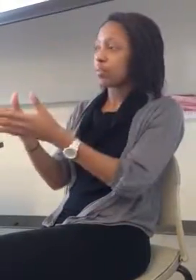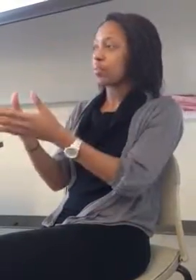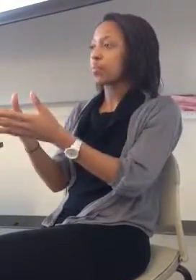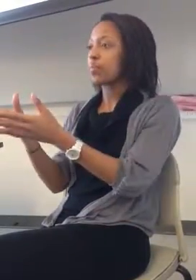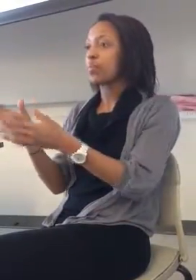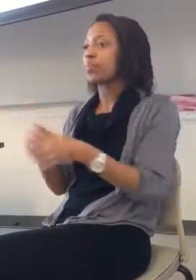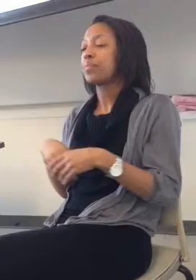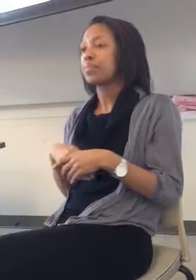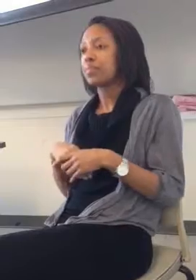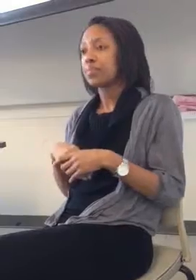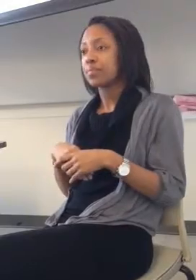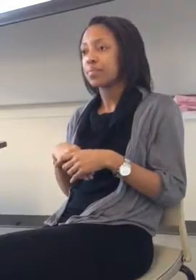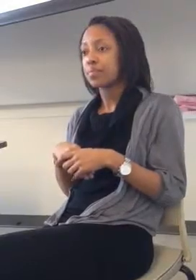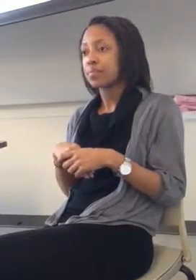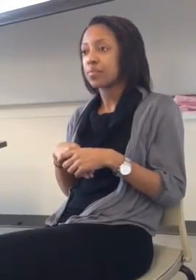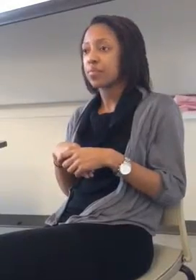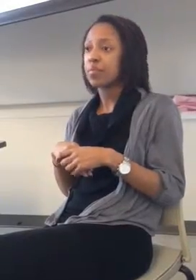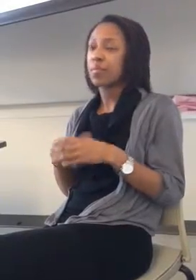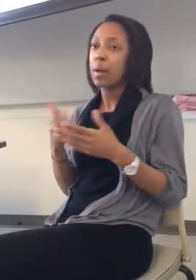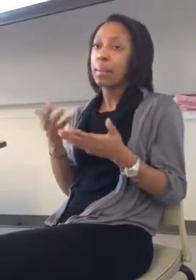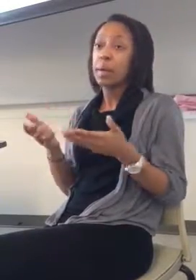Yes? And refer them to someone who you feel can help them.